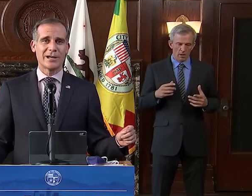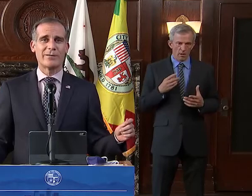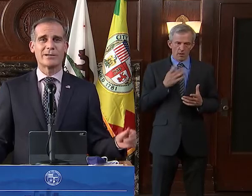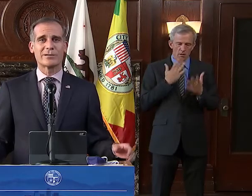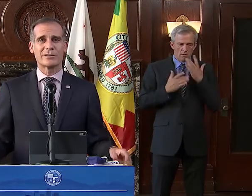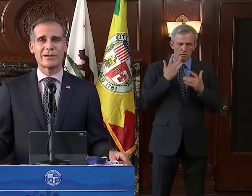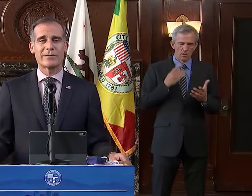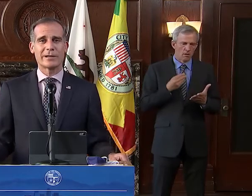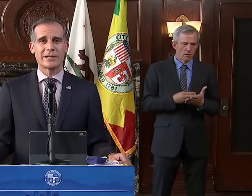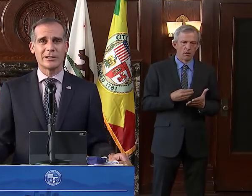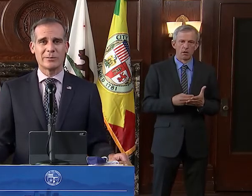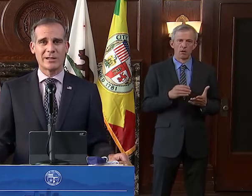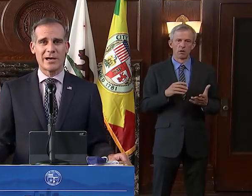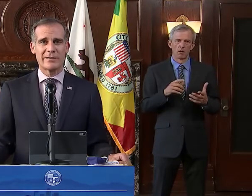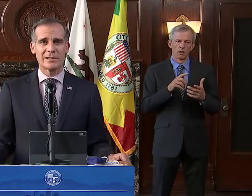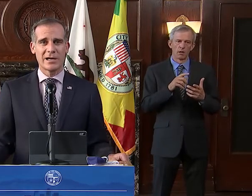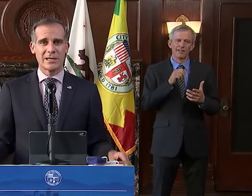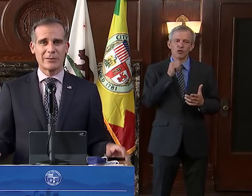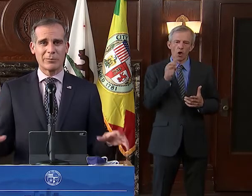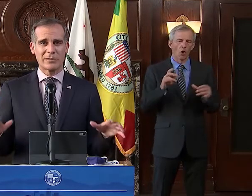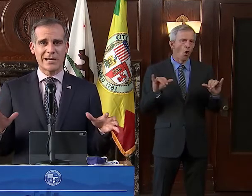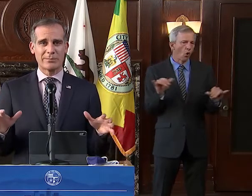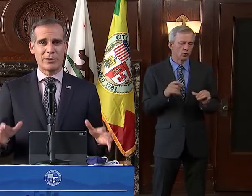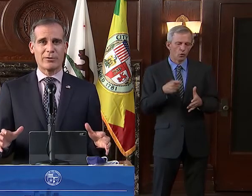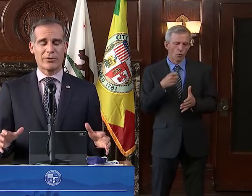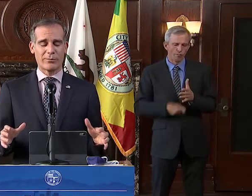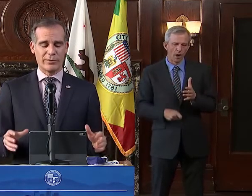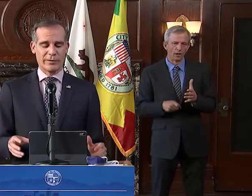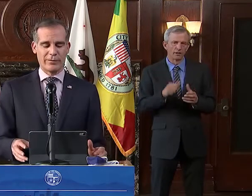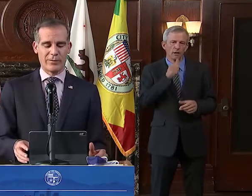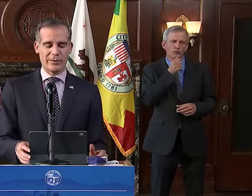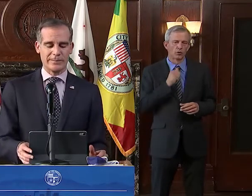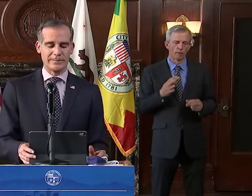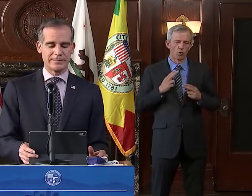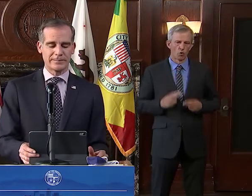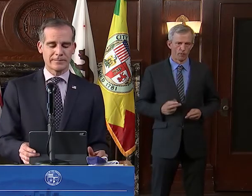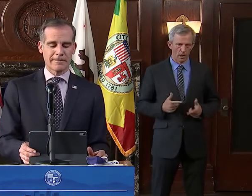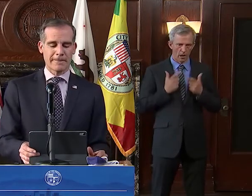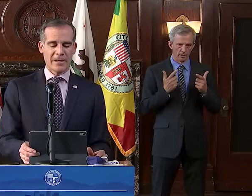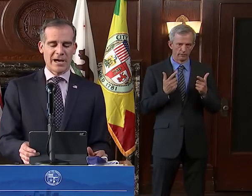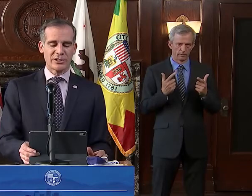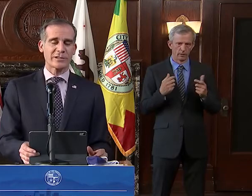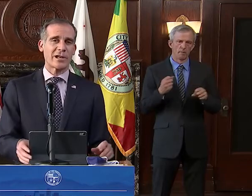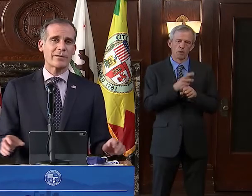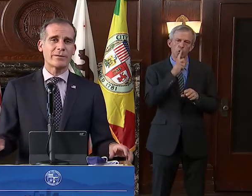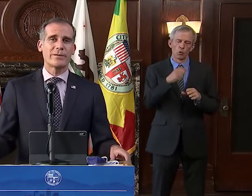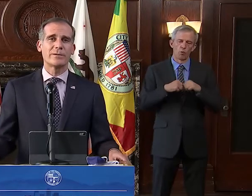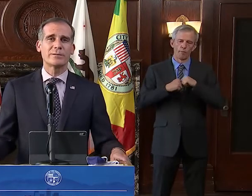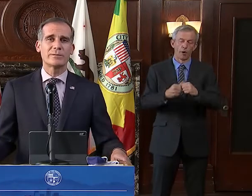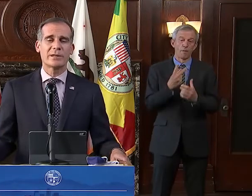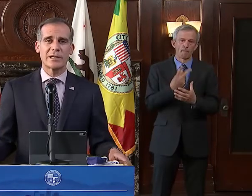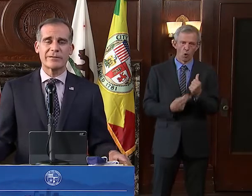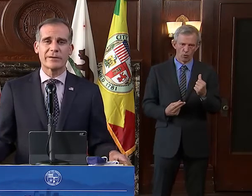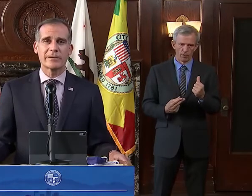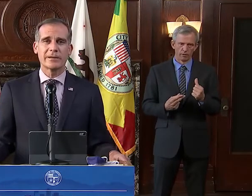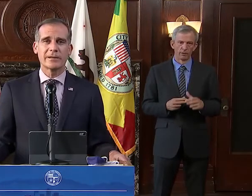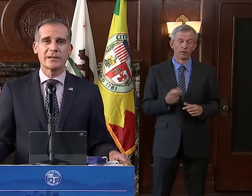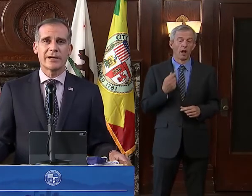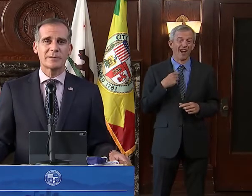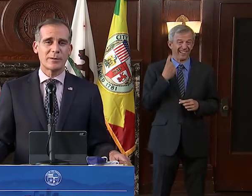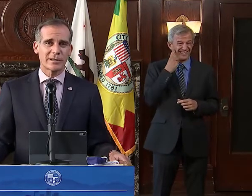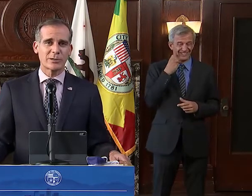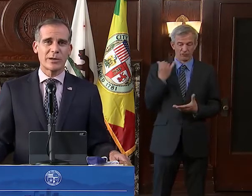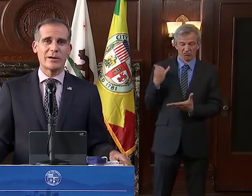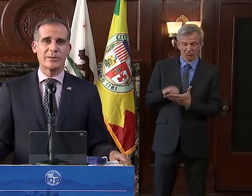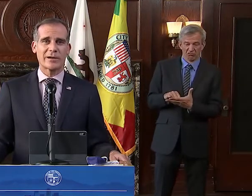price of also suffering in human lives, that we protect both moving forward. I just got off the phone with the governor.